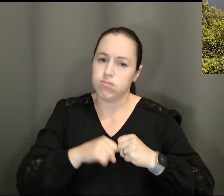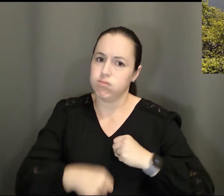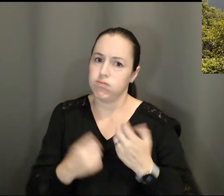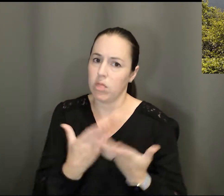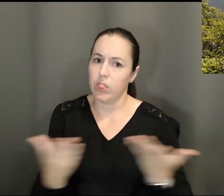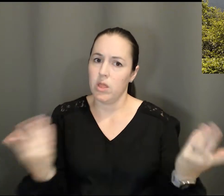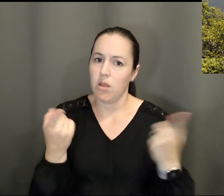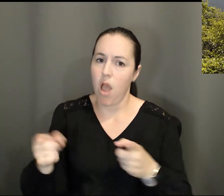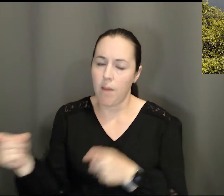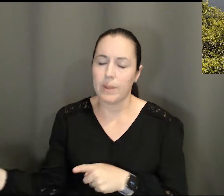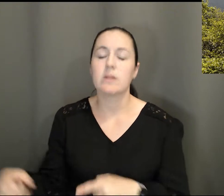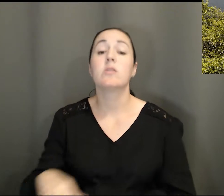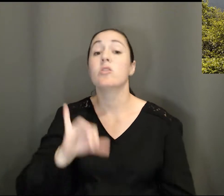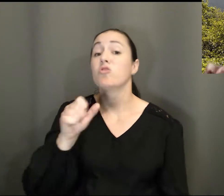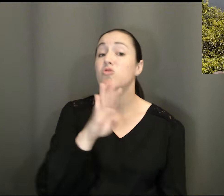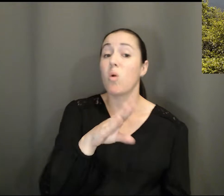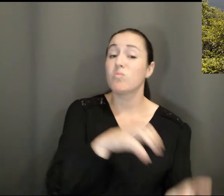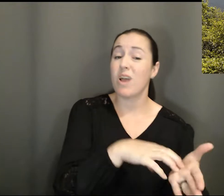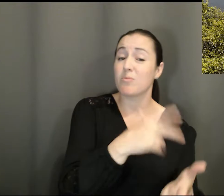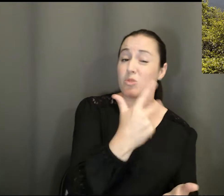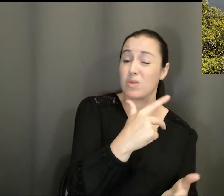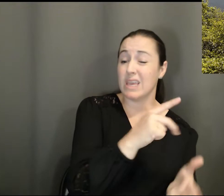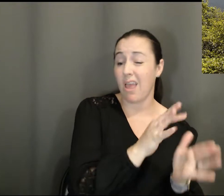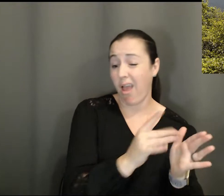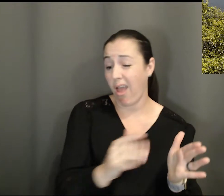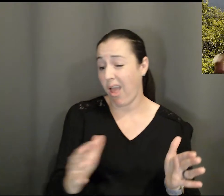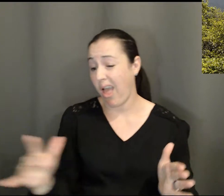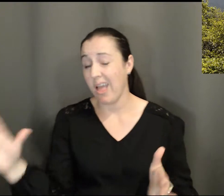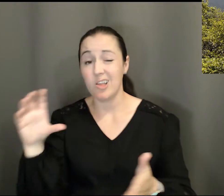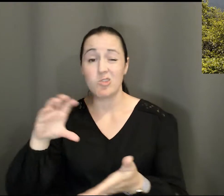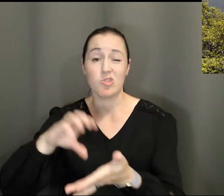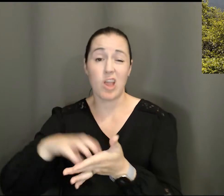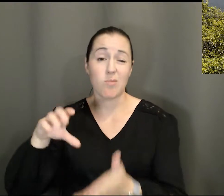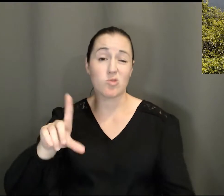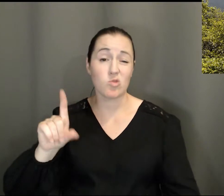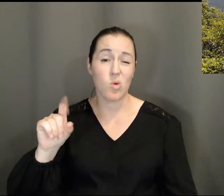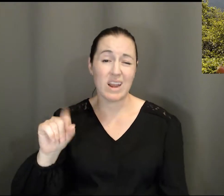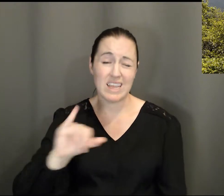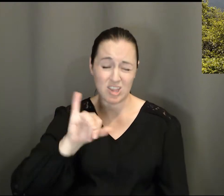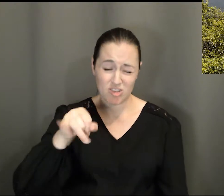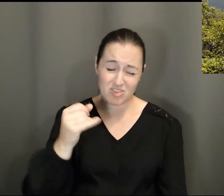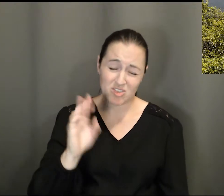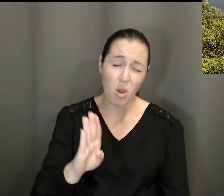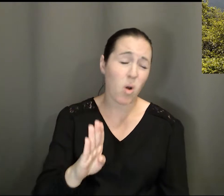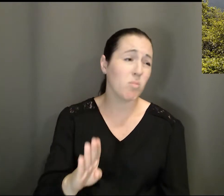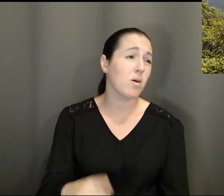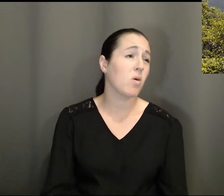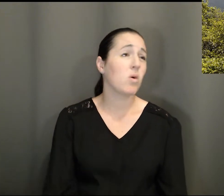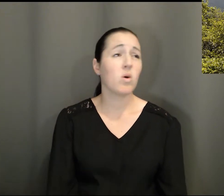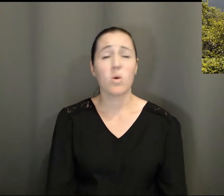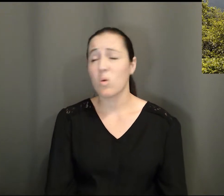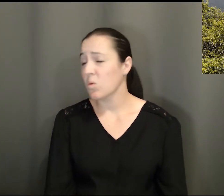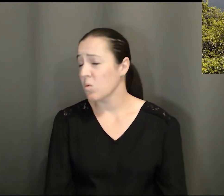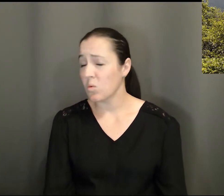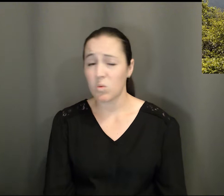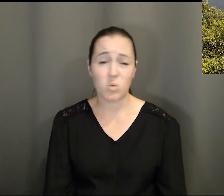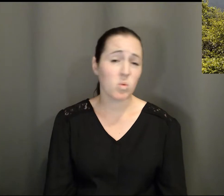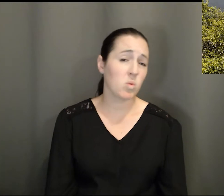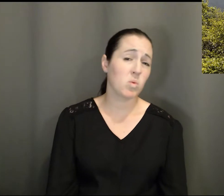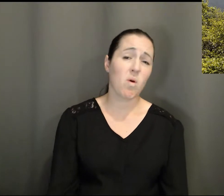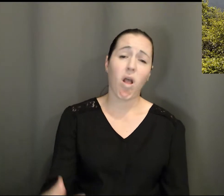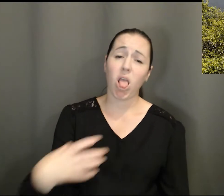different times where in three different chapters, the chapter opens with these words. Job continued